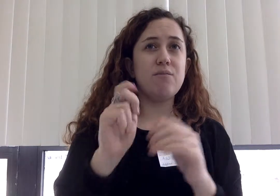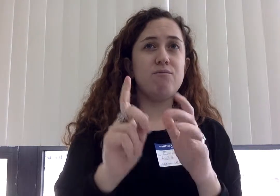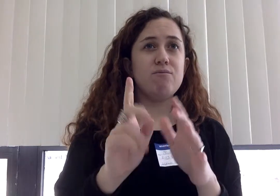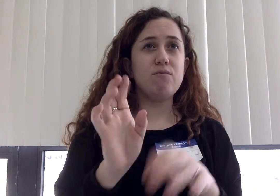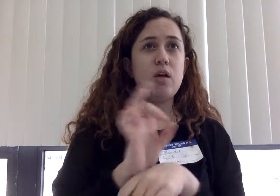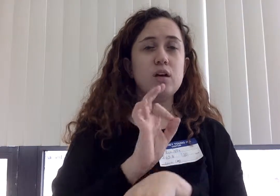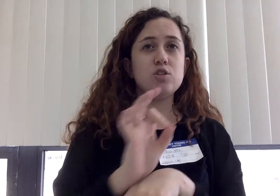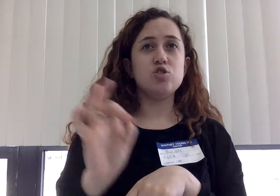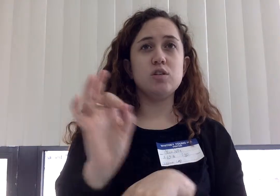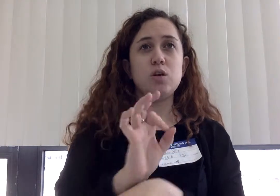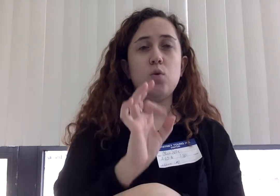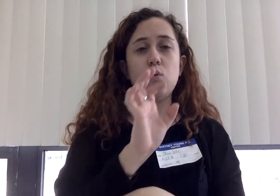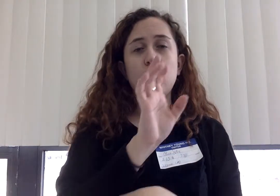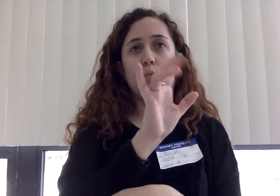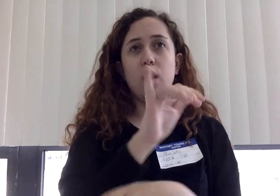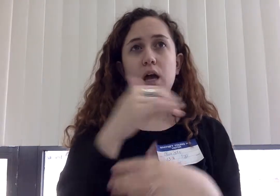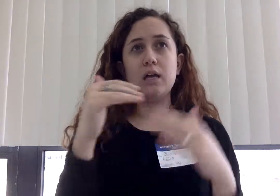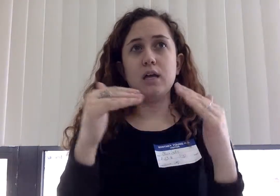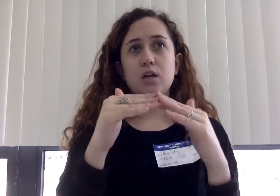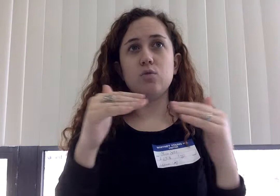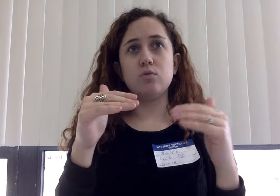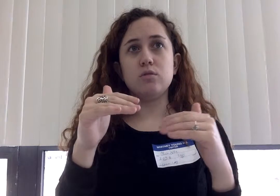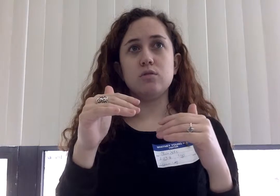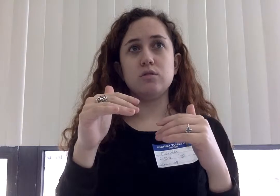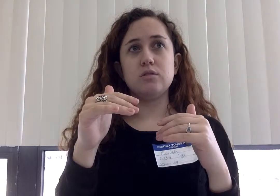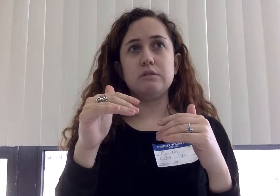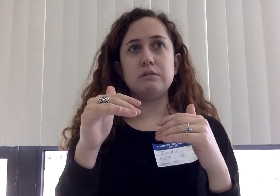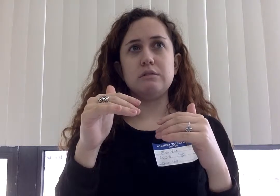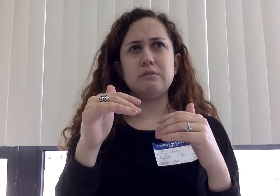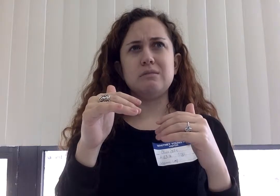we have the horizontal asymptote at y equals